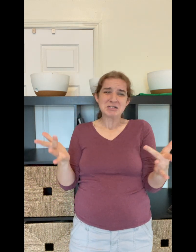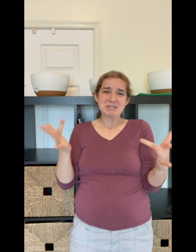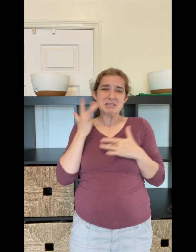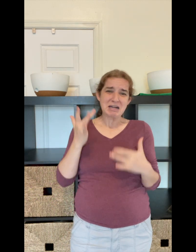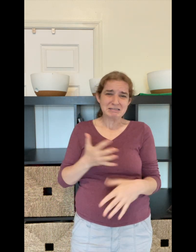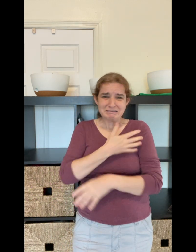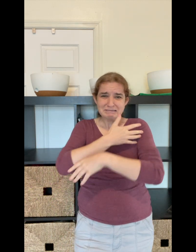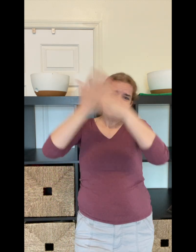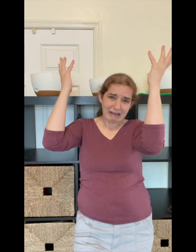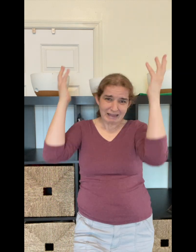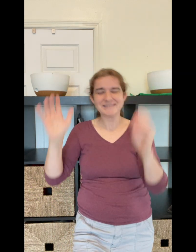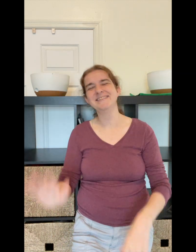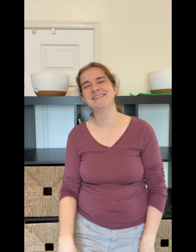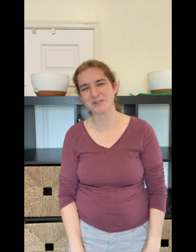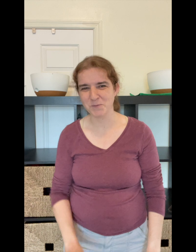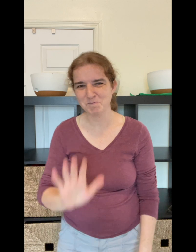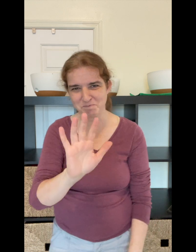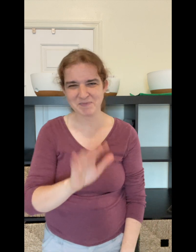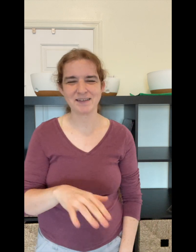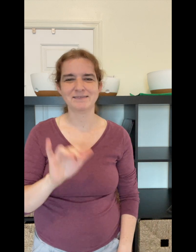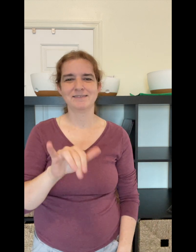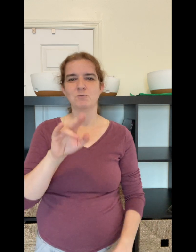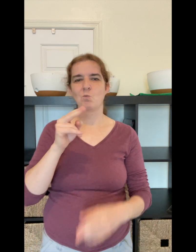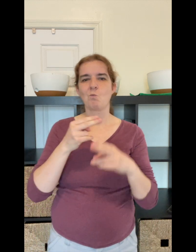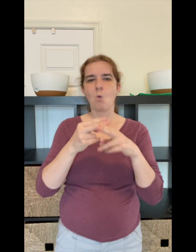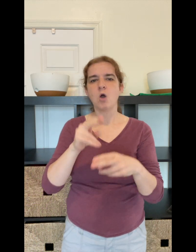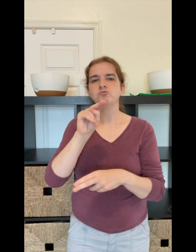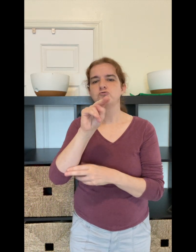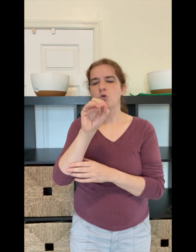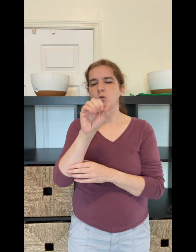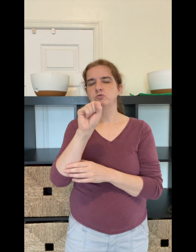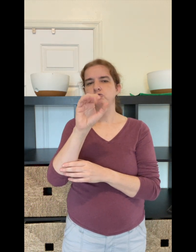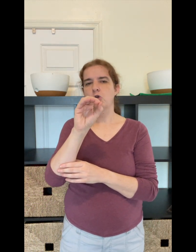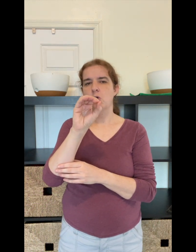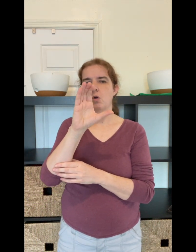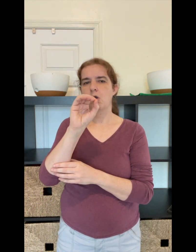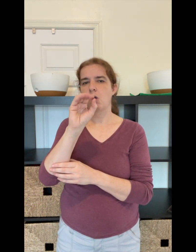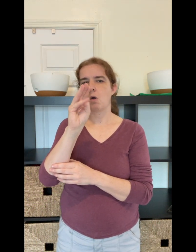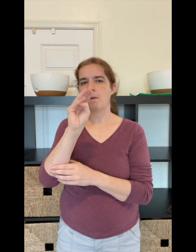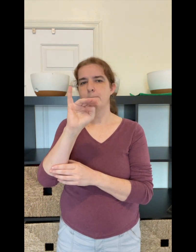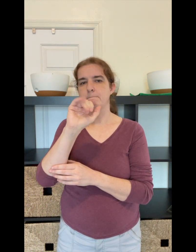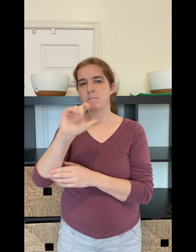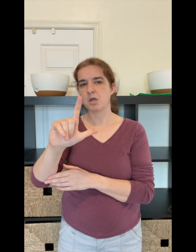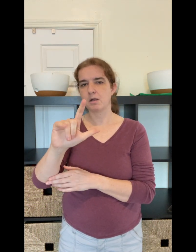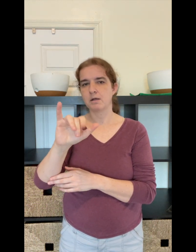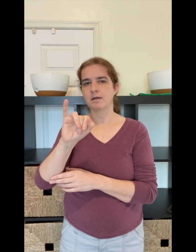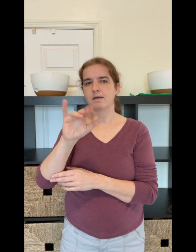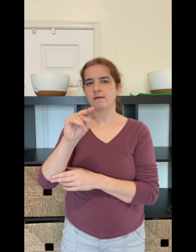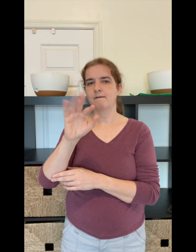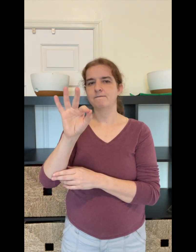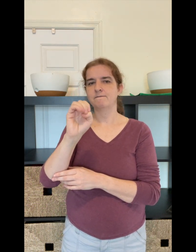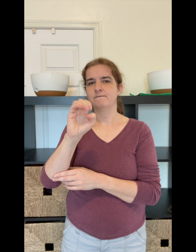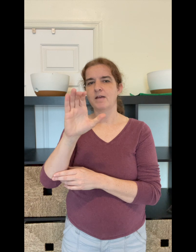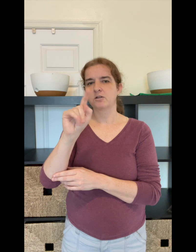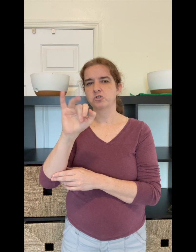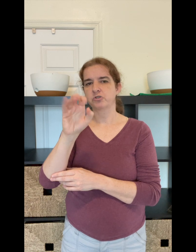they gave me more disease. It's terrible. Well, that's called nosocomial